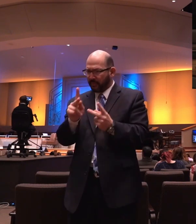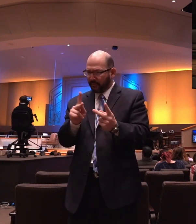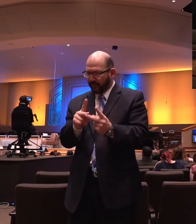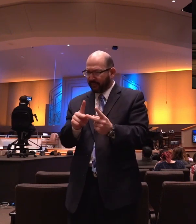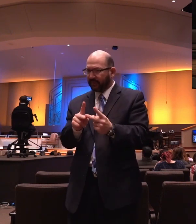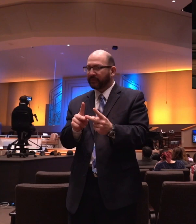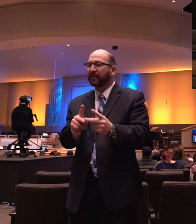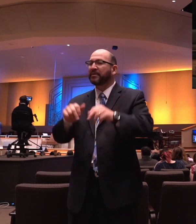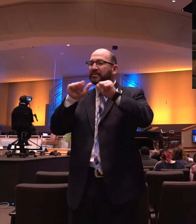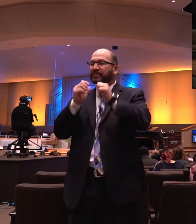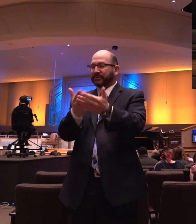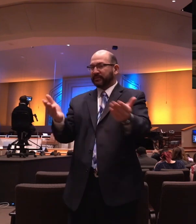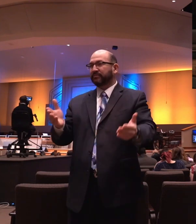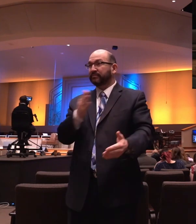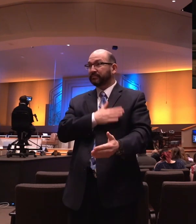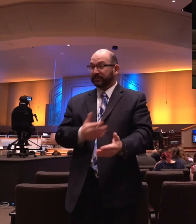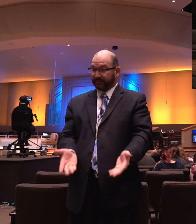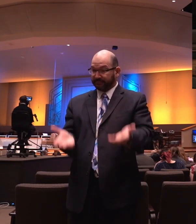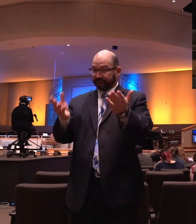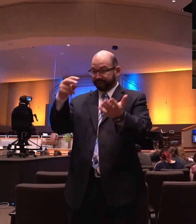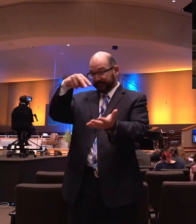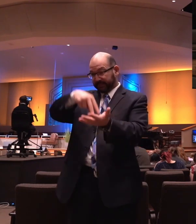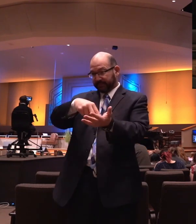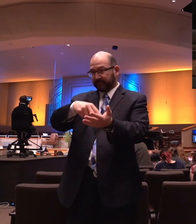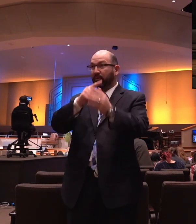Let's stand, please, with our eyes closed.